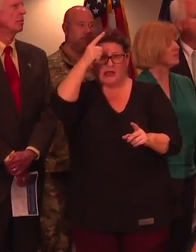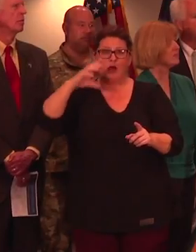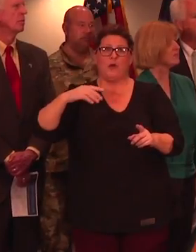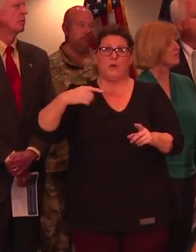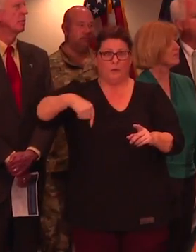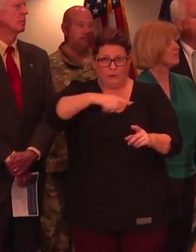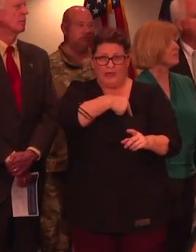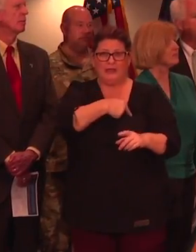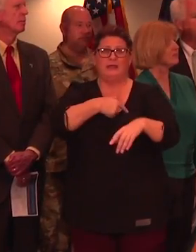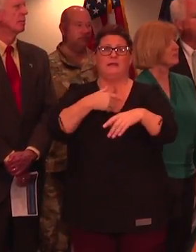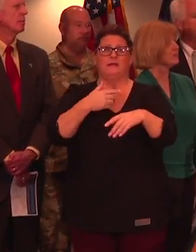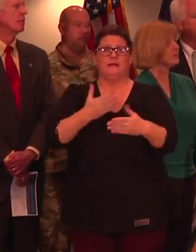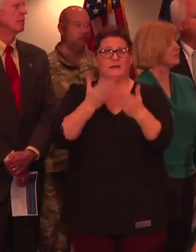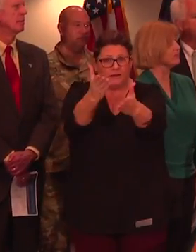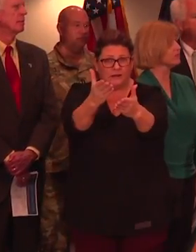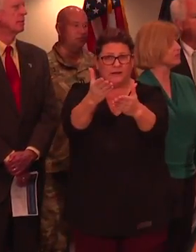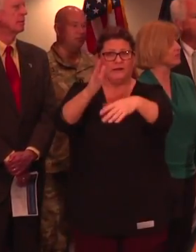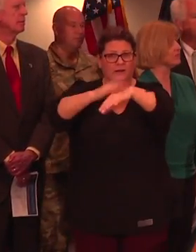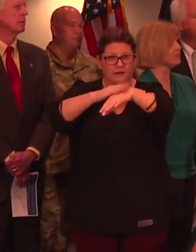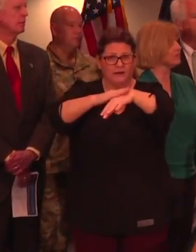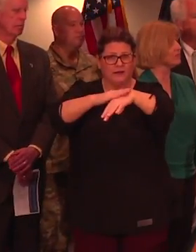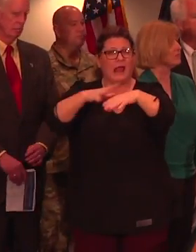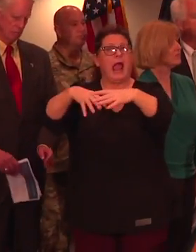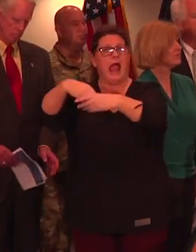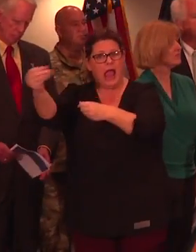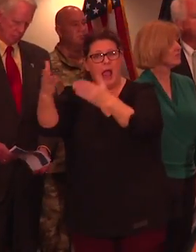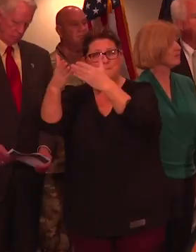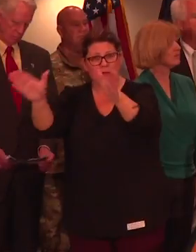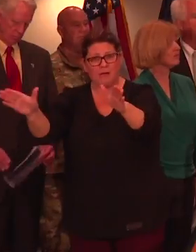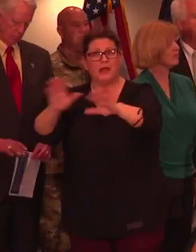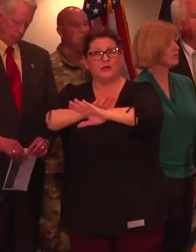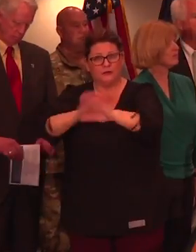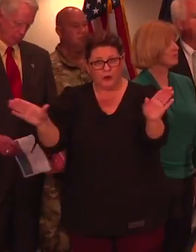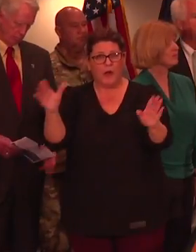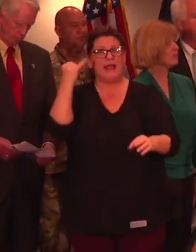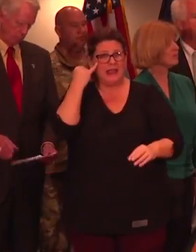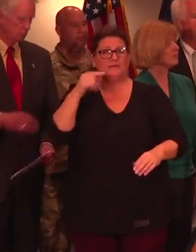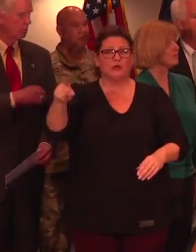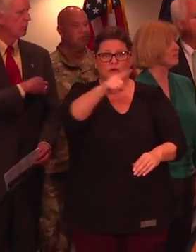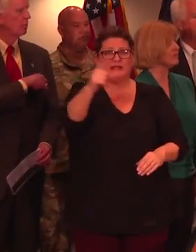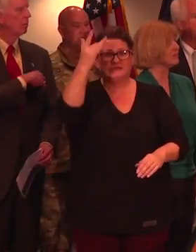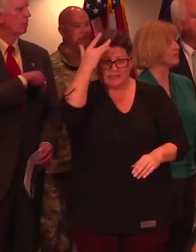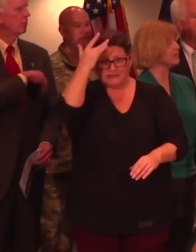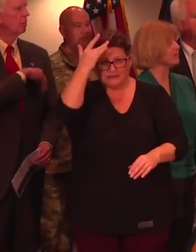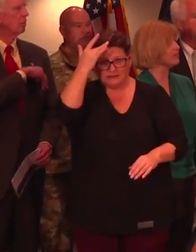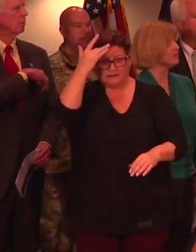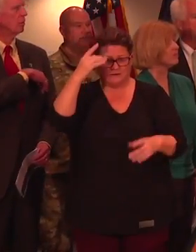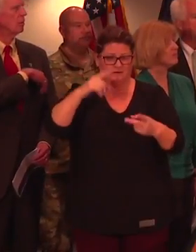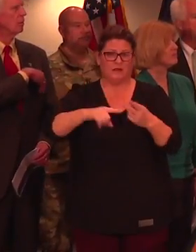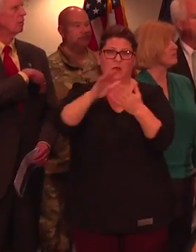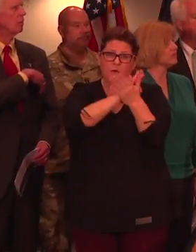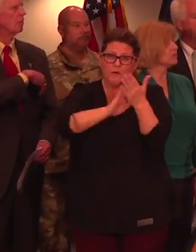while ill, and that they are very fastidious about hand washing, about personal hygiene, that